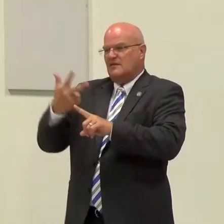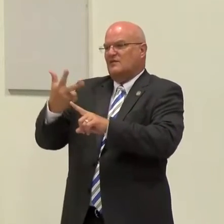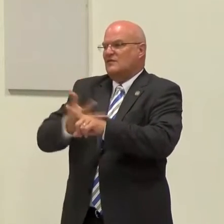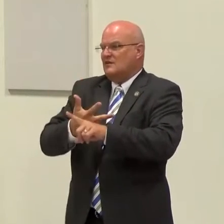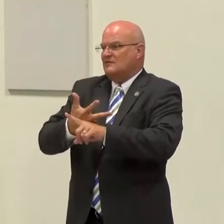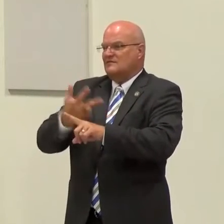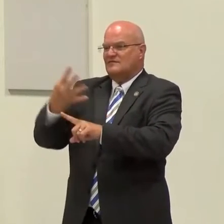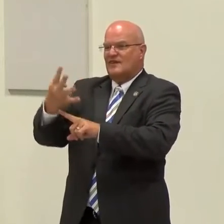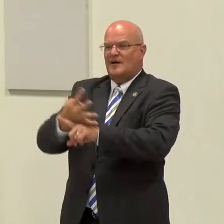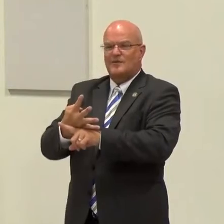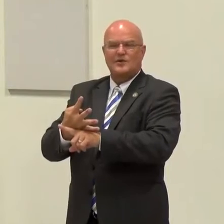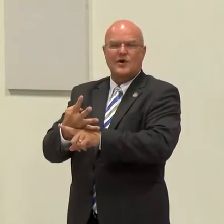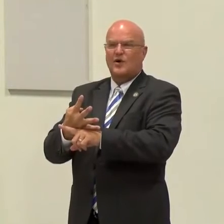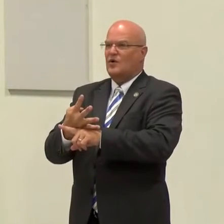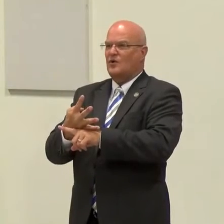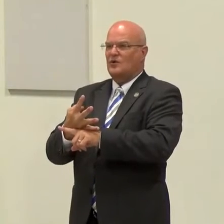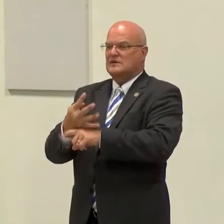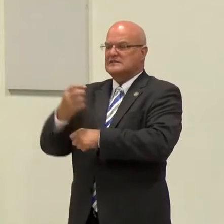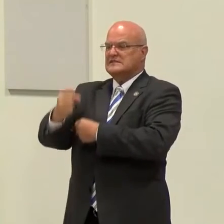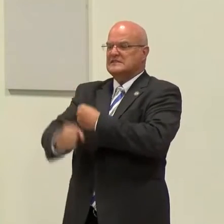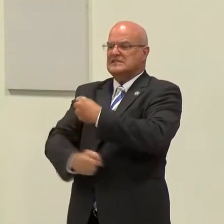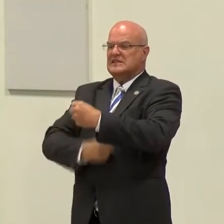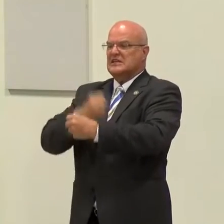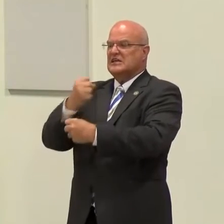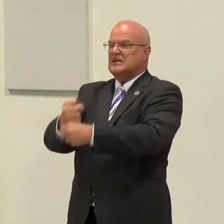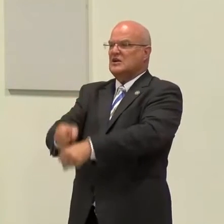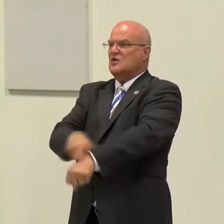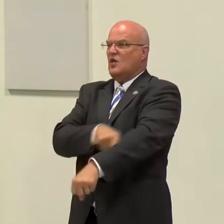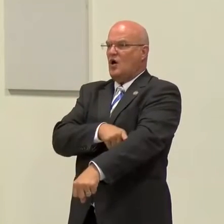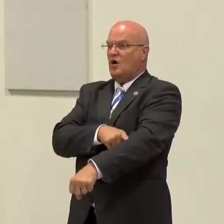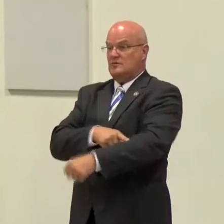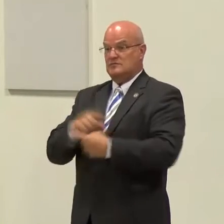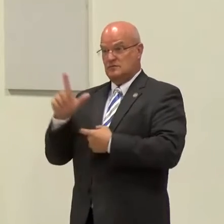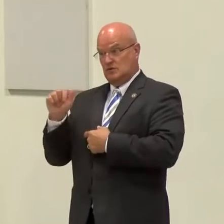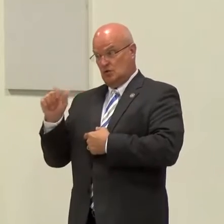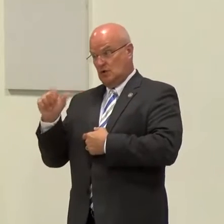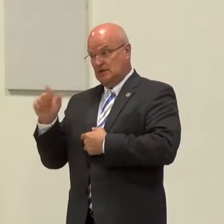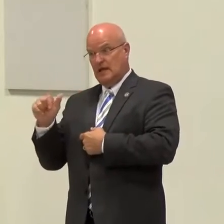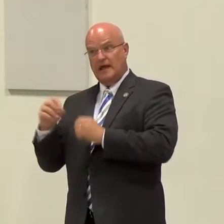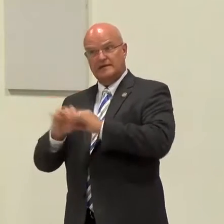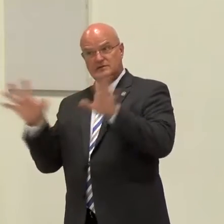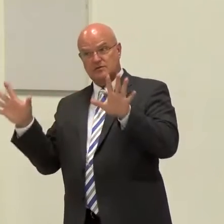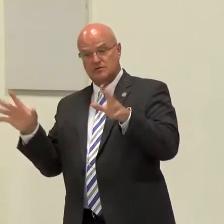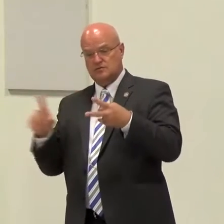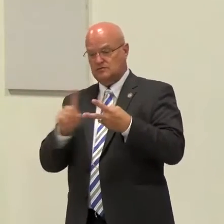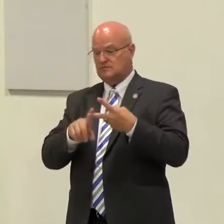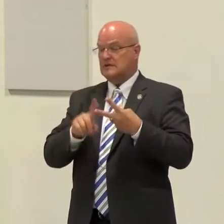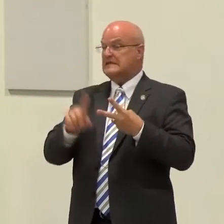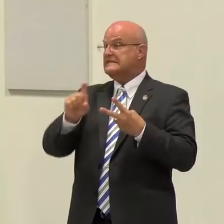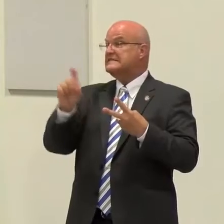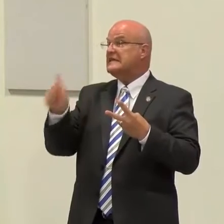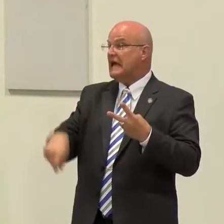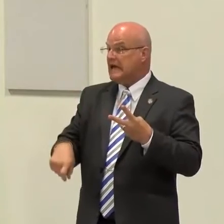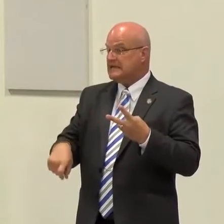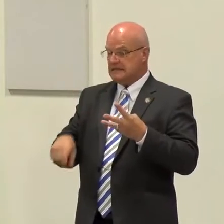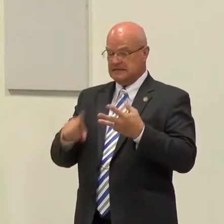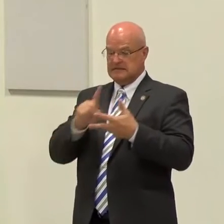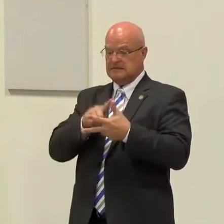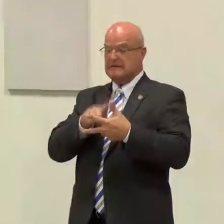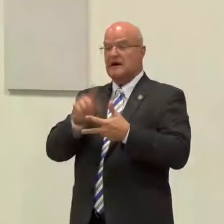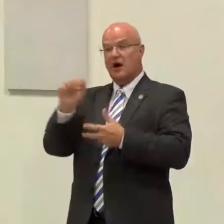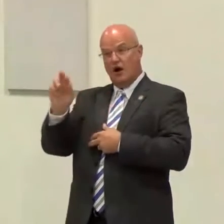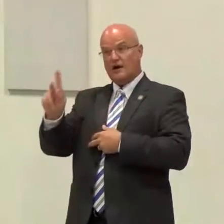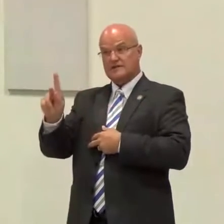months. This is a year-long fight that we have, and that's true in Louisiana. Obviously, it's true in Texas. in Arkansas.